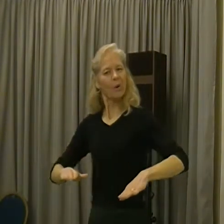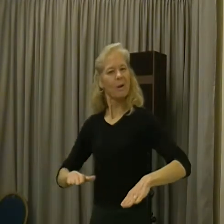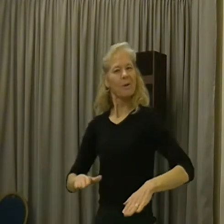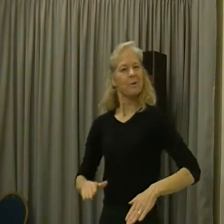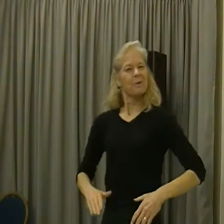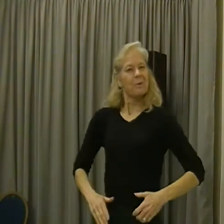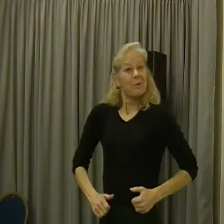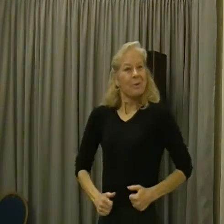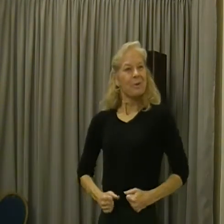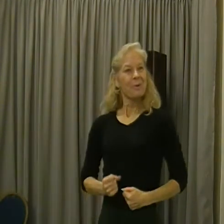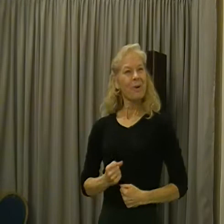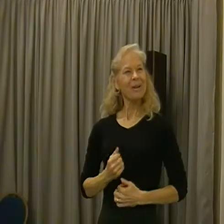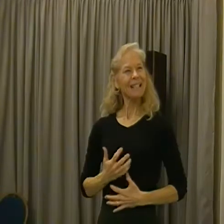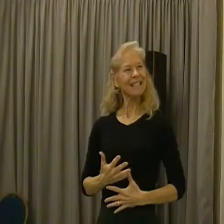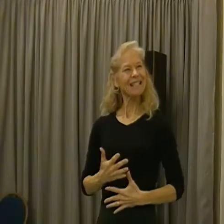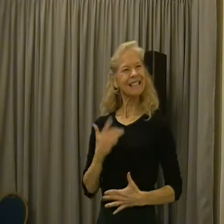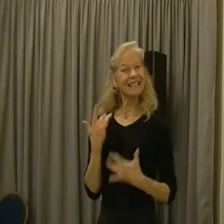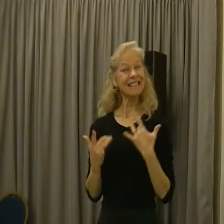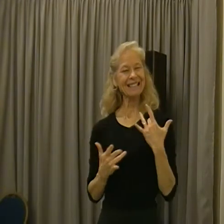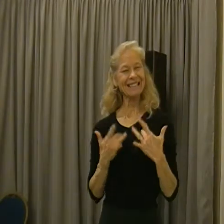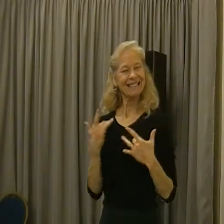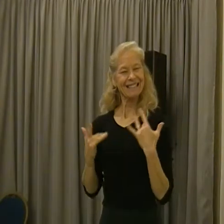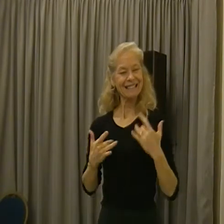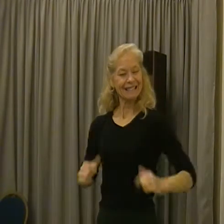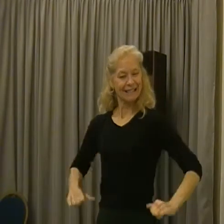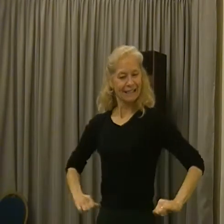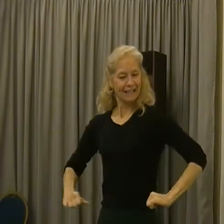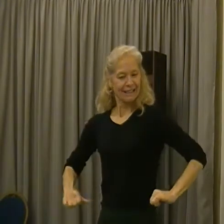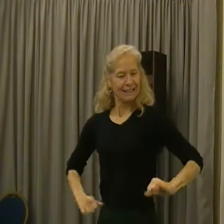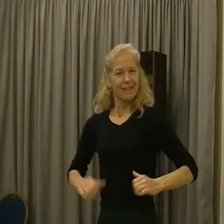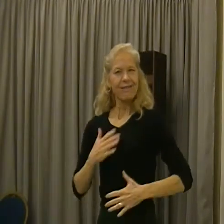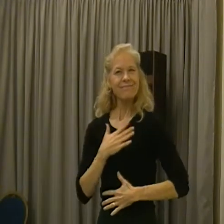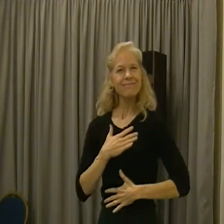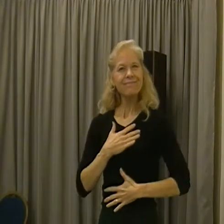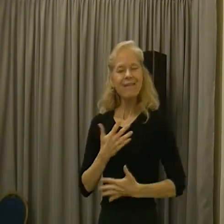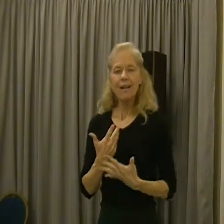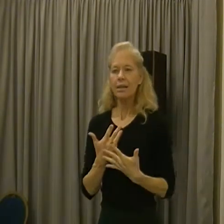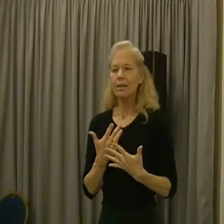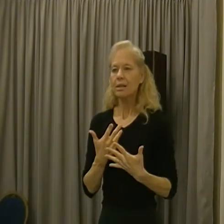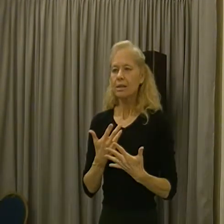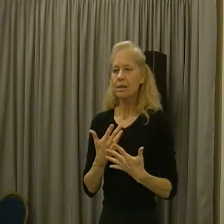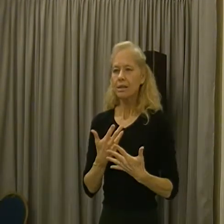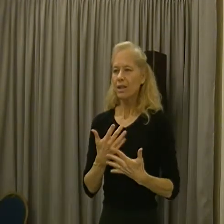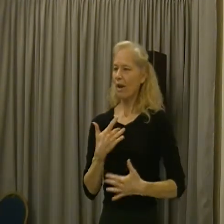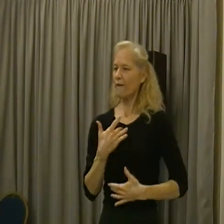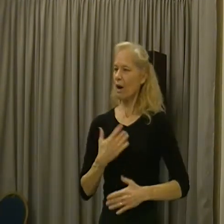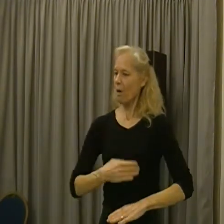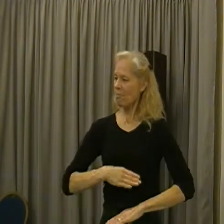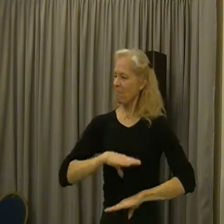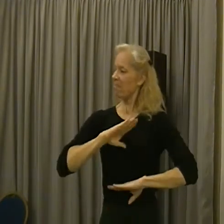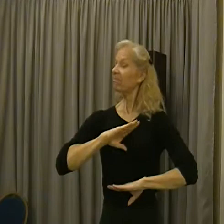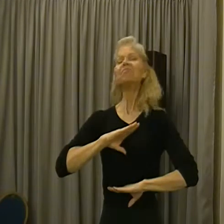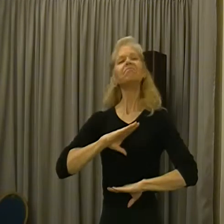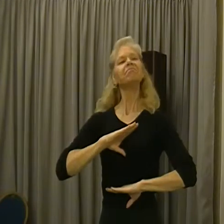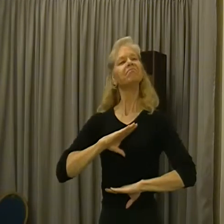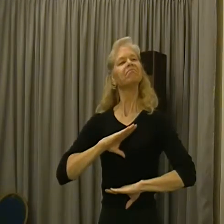up inside of us. You know, it's that pleasure, that perhaps self-satisfaction in the human